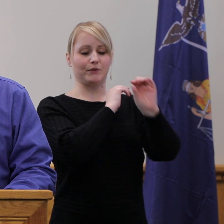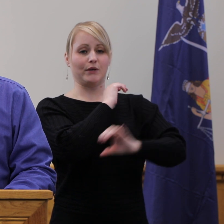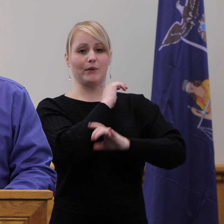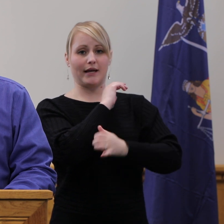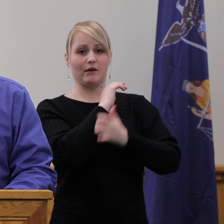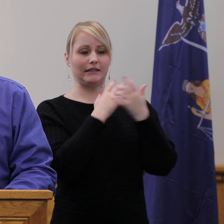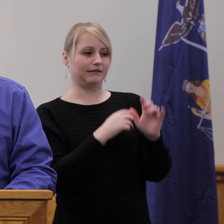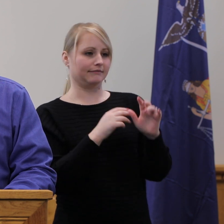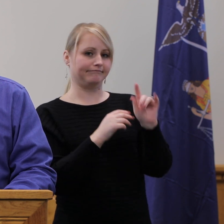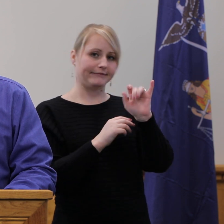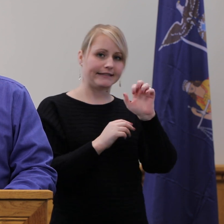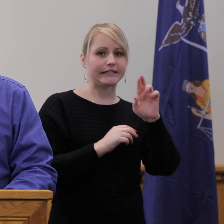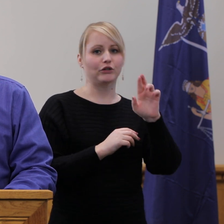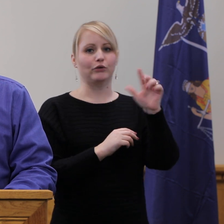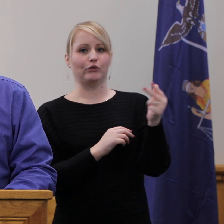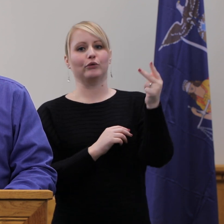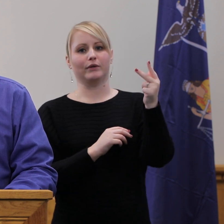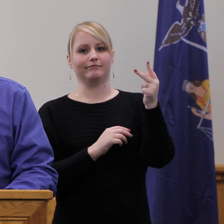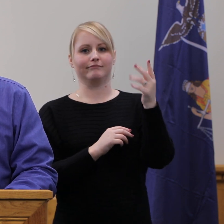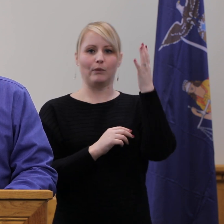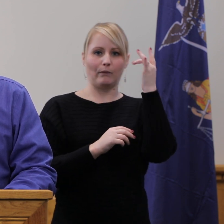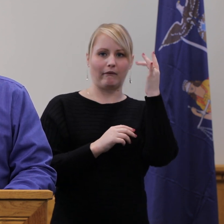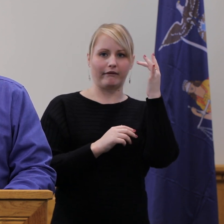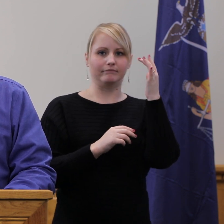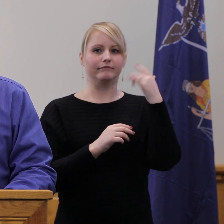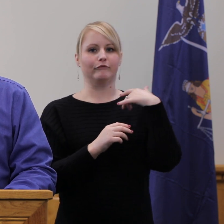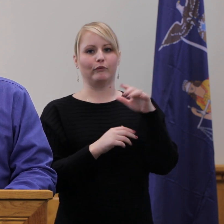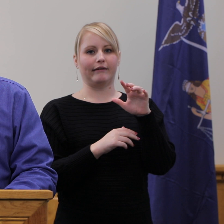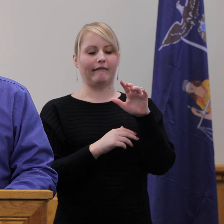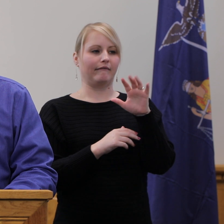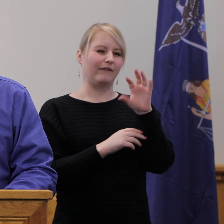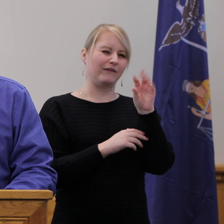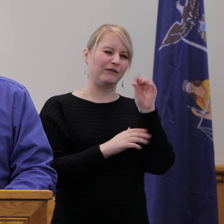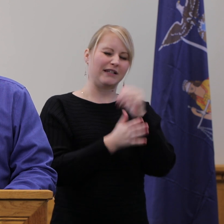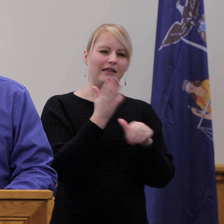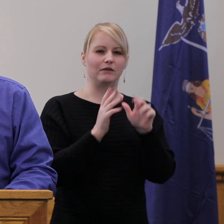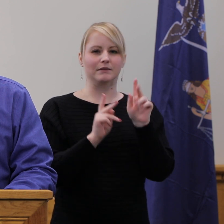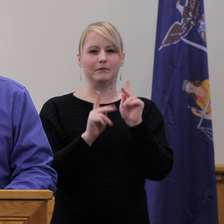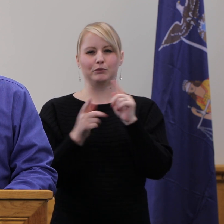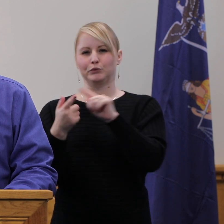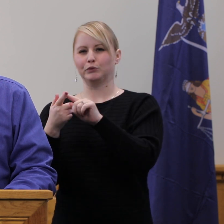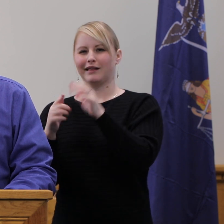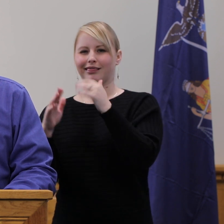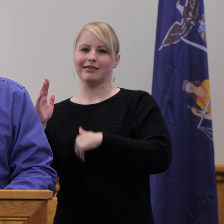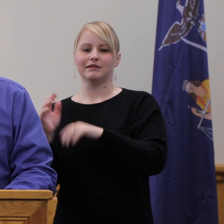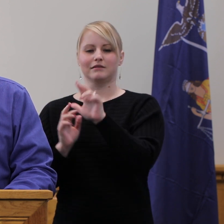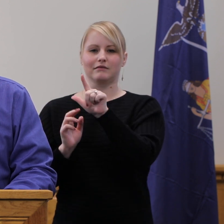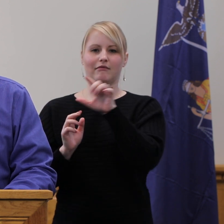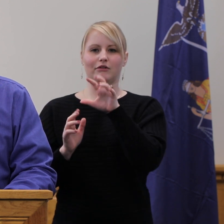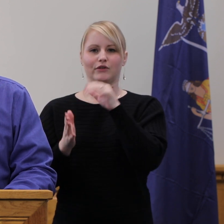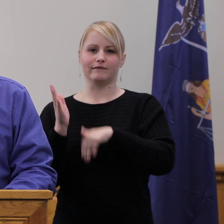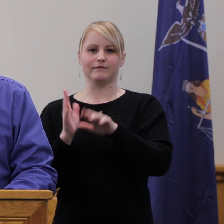than 150,000. In Oswego County, in order for a microcluster to be classified a yellow zone and generate